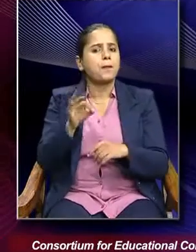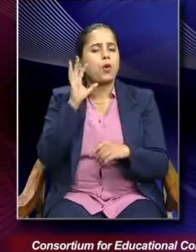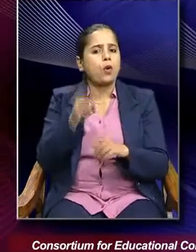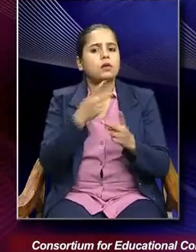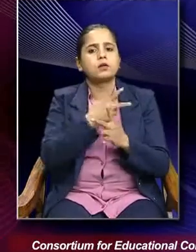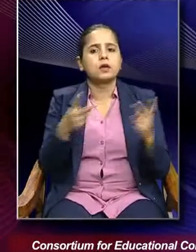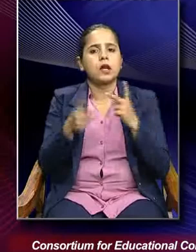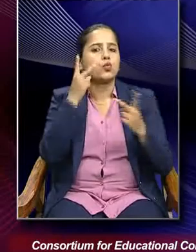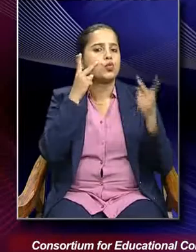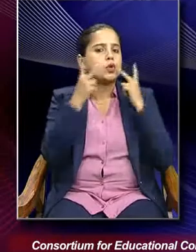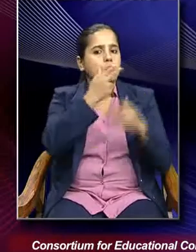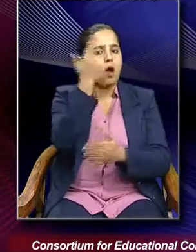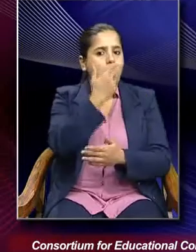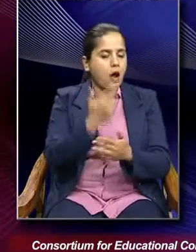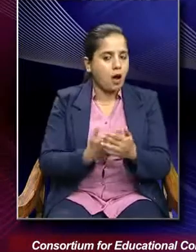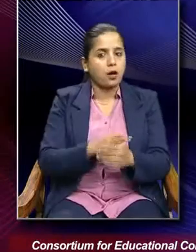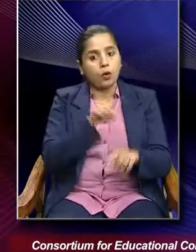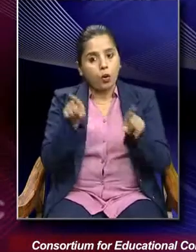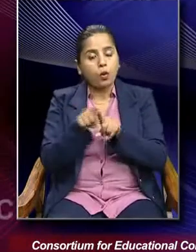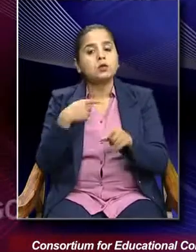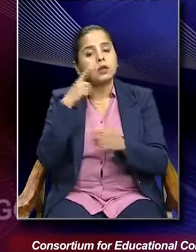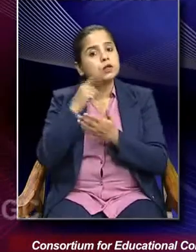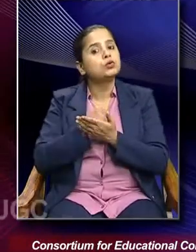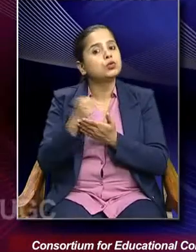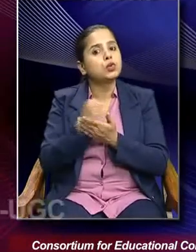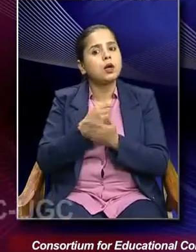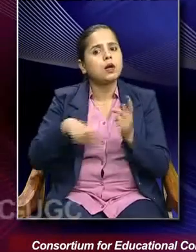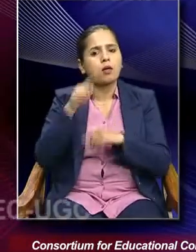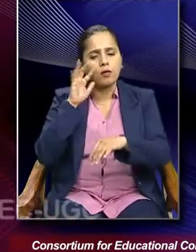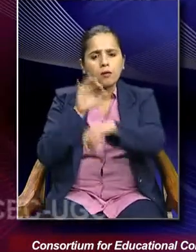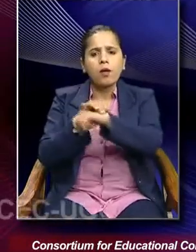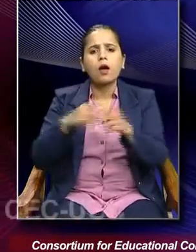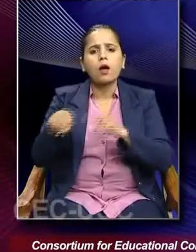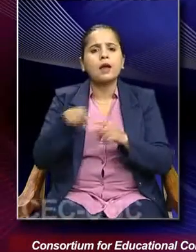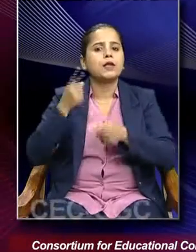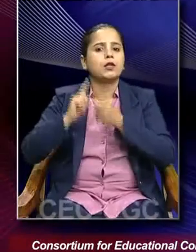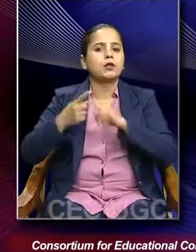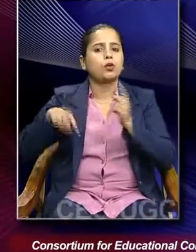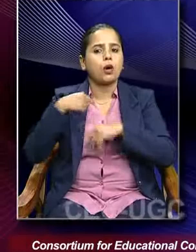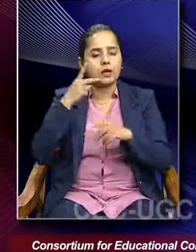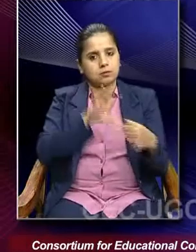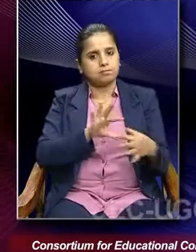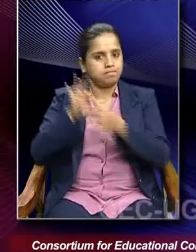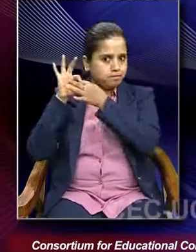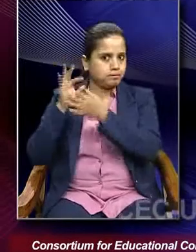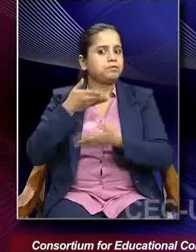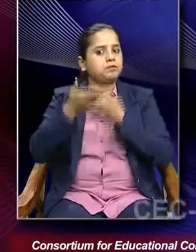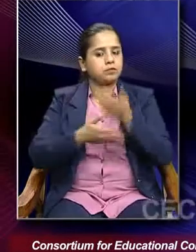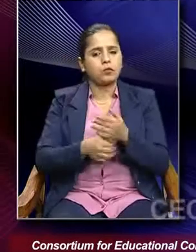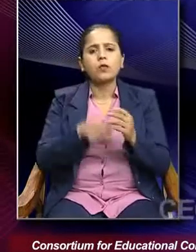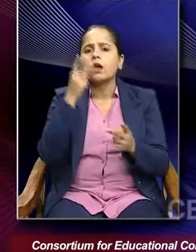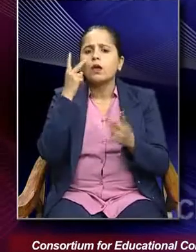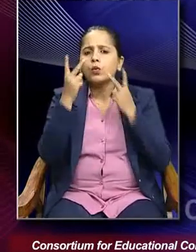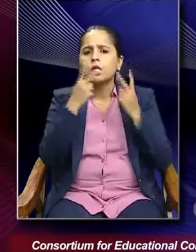of visual arts and also try to trace it historically. Visual works of